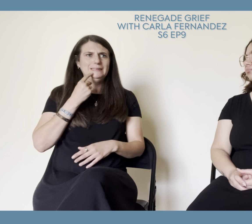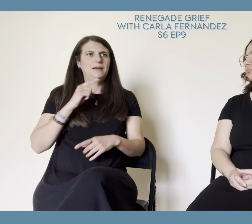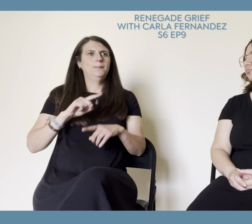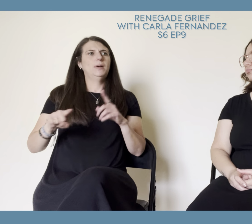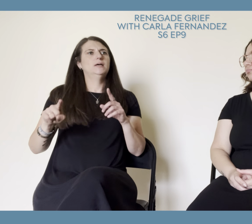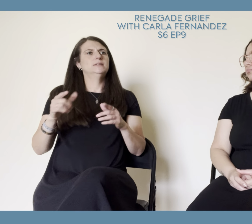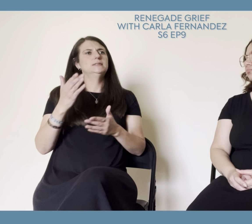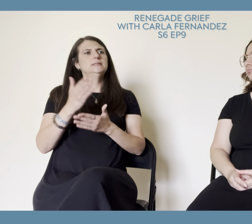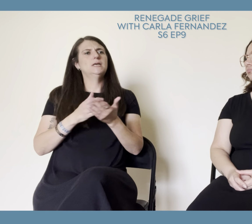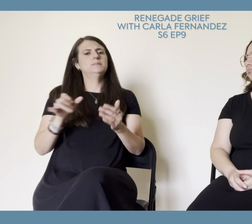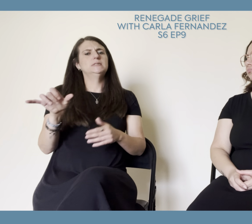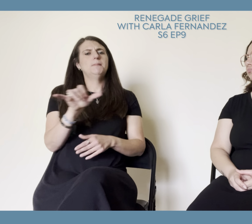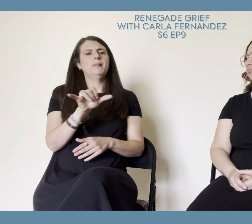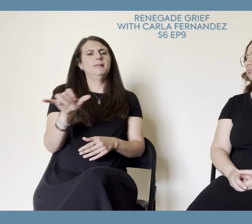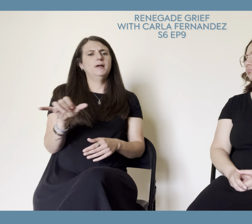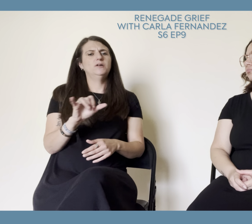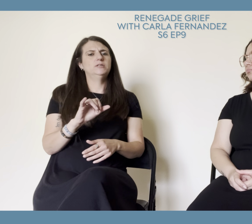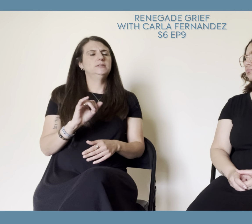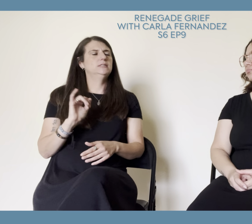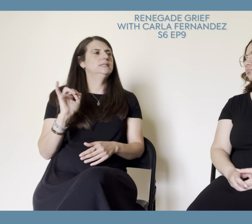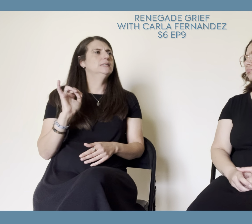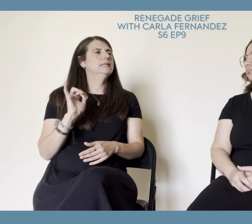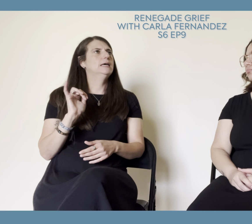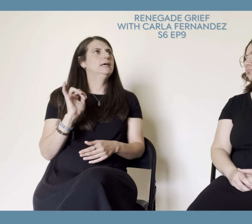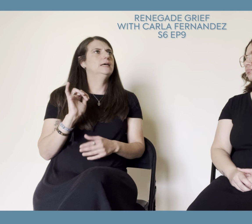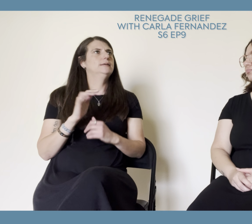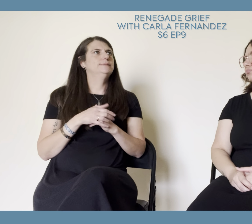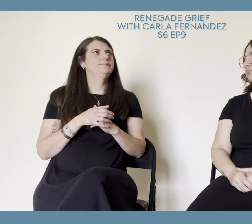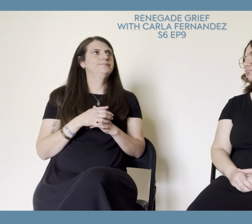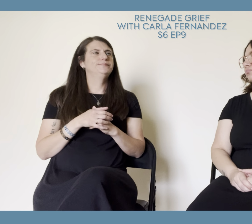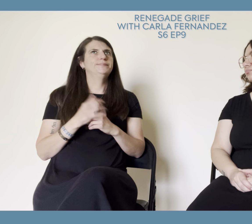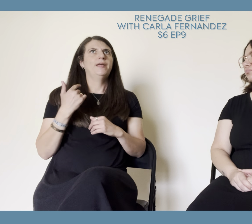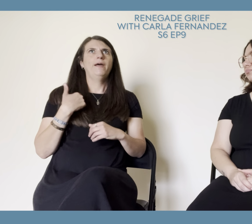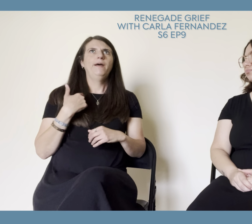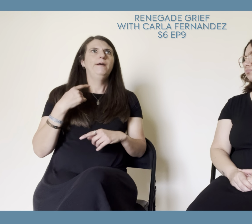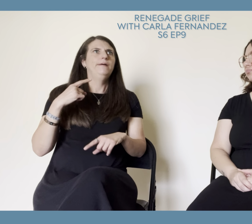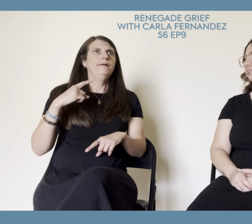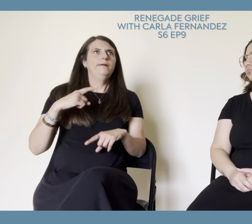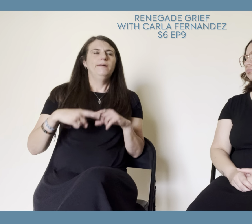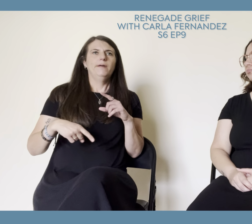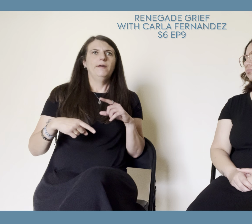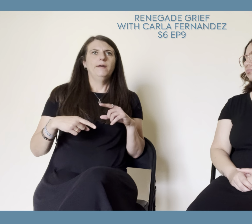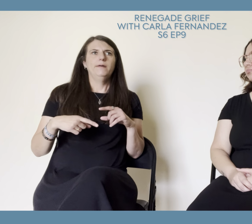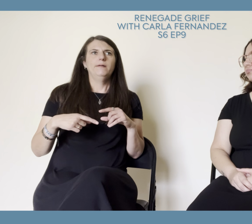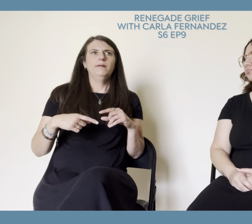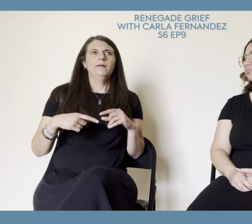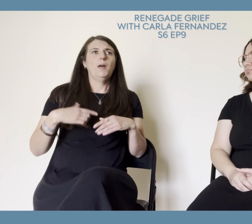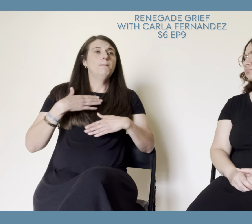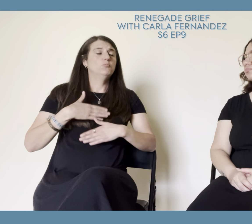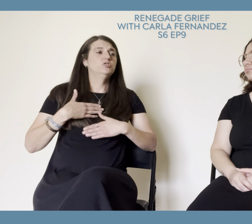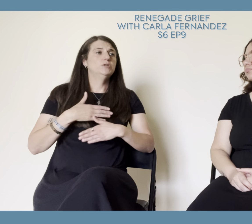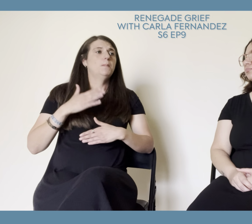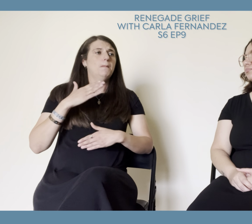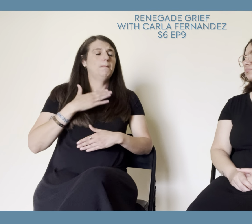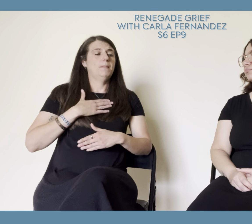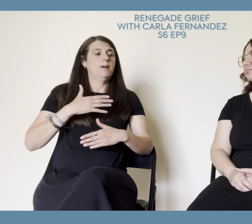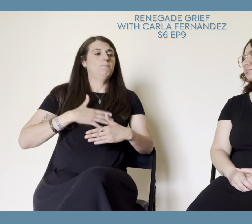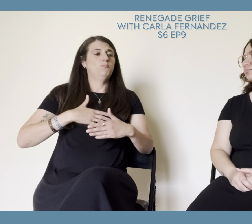would say, in the whole like, oh, I couldn't have ever appreciated what my pregnant friends were going through